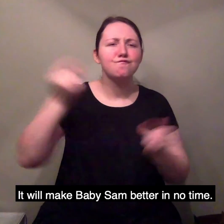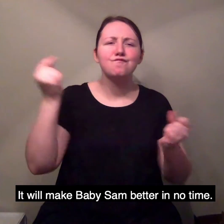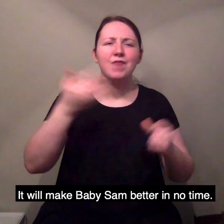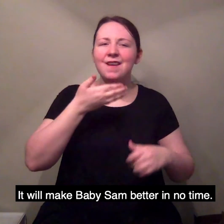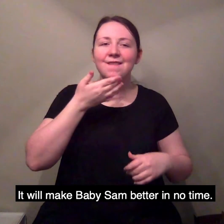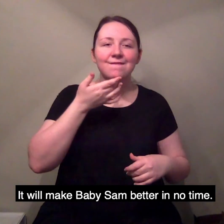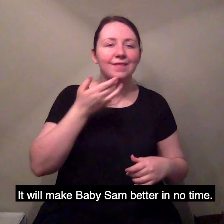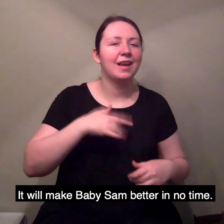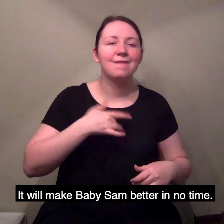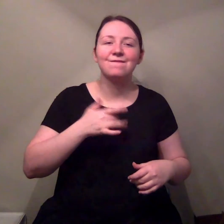time.